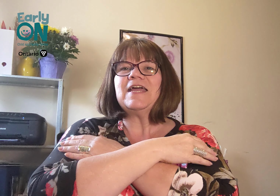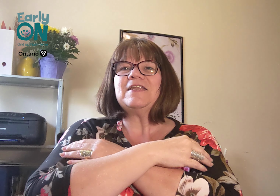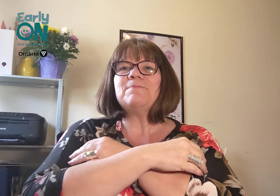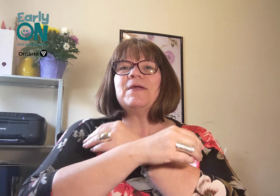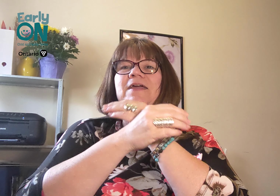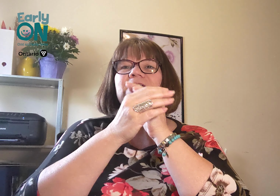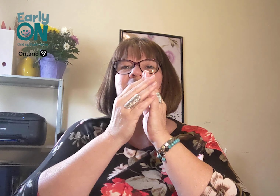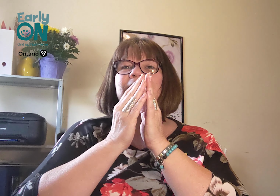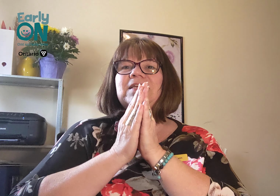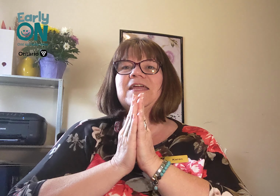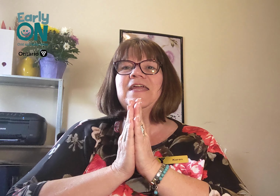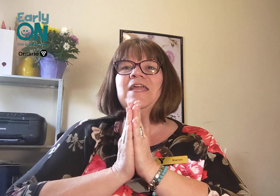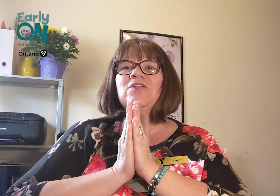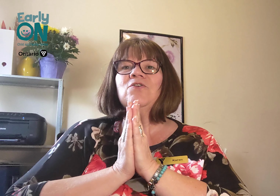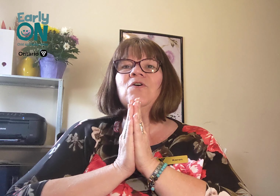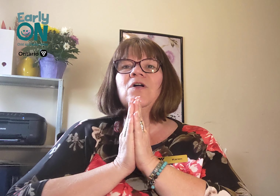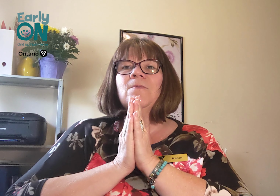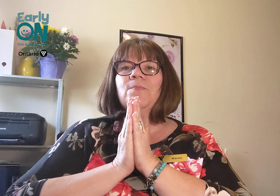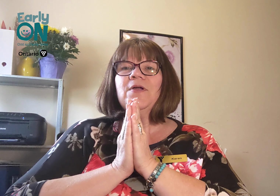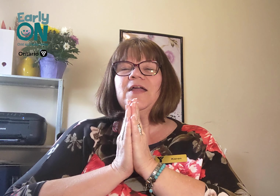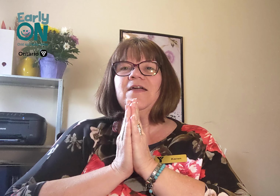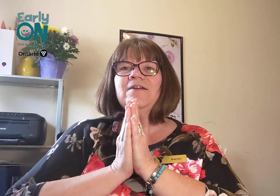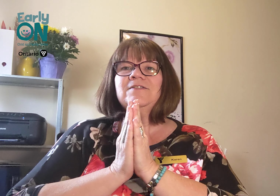Teddy bear, say your prayers.